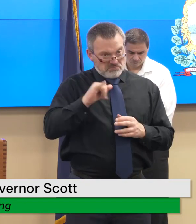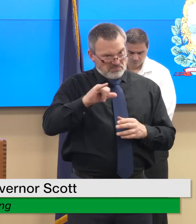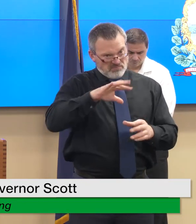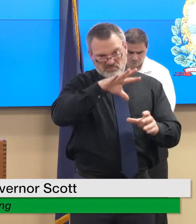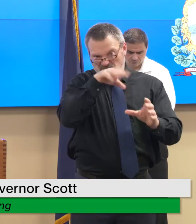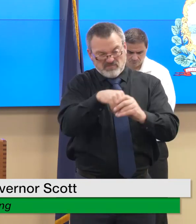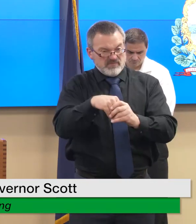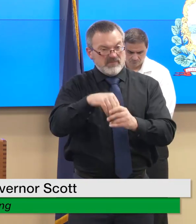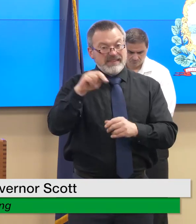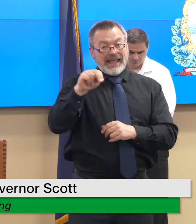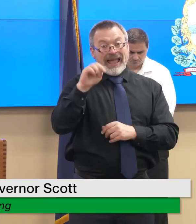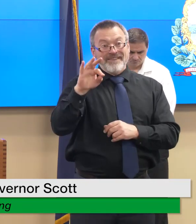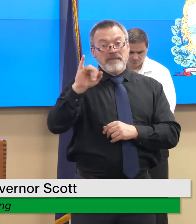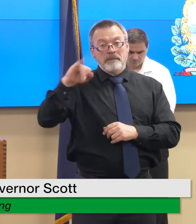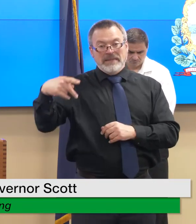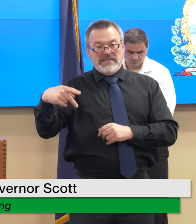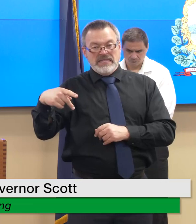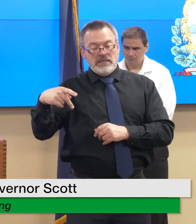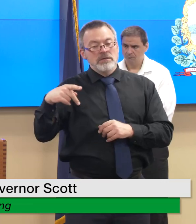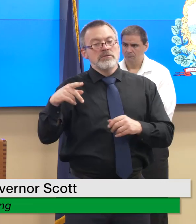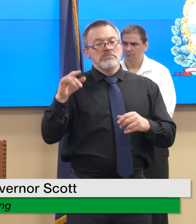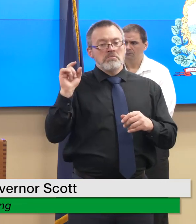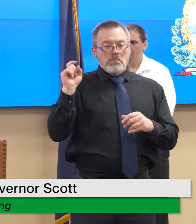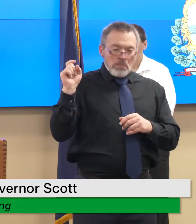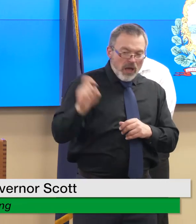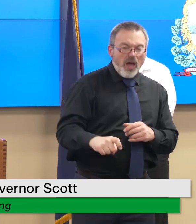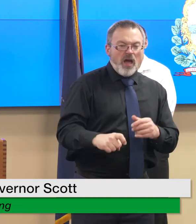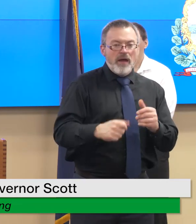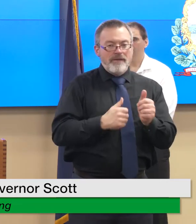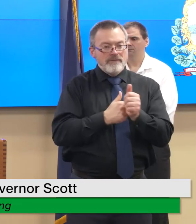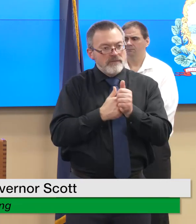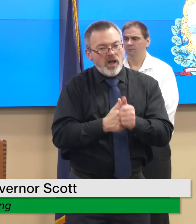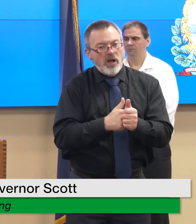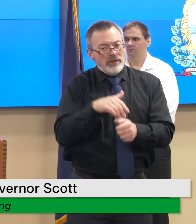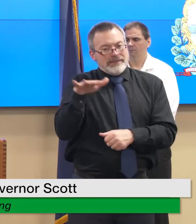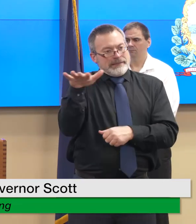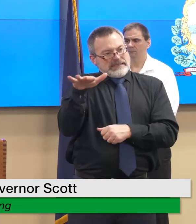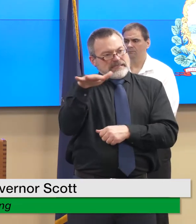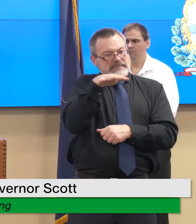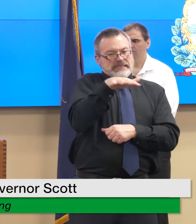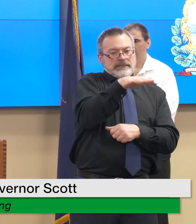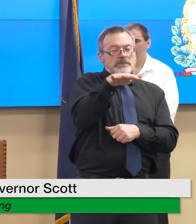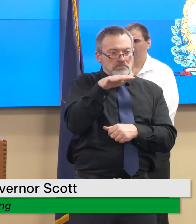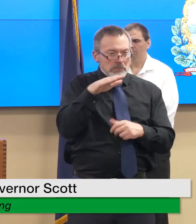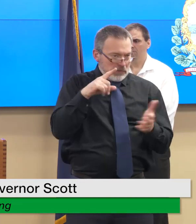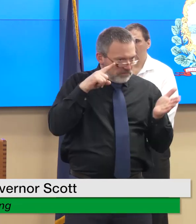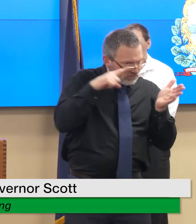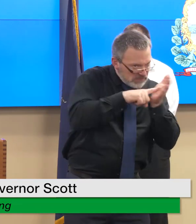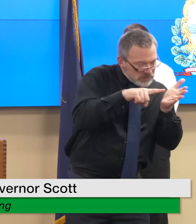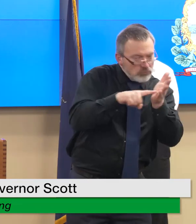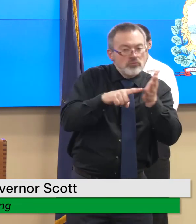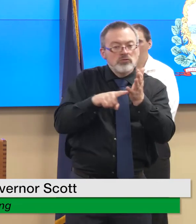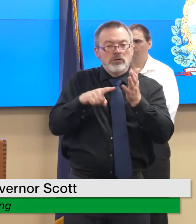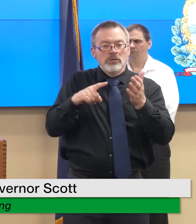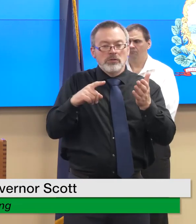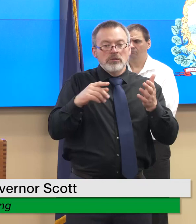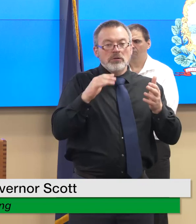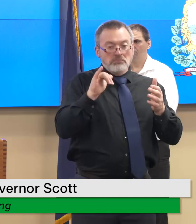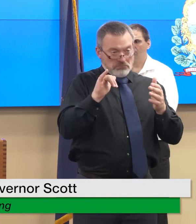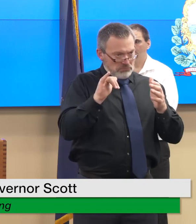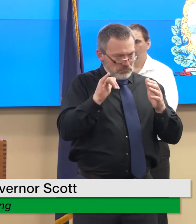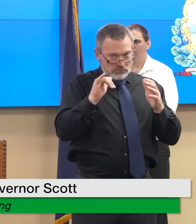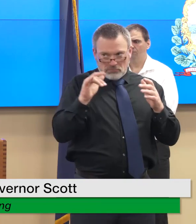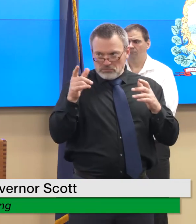those properties within the special flood hazard area before repairs should begin. And although we know that